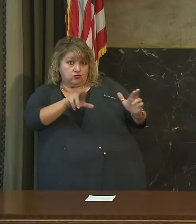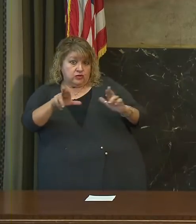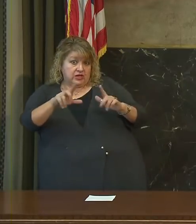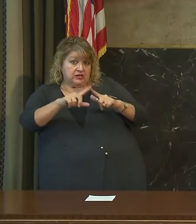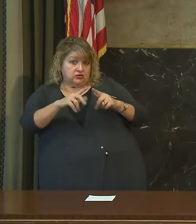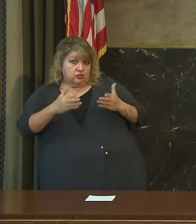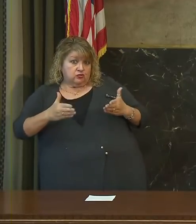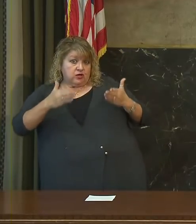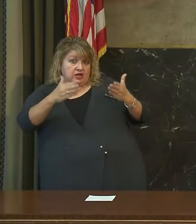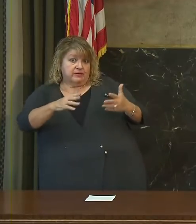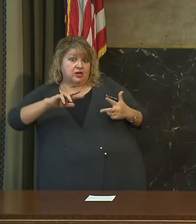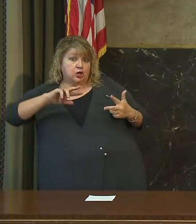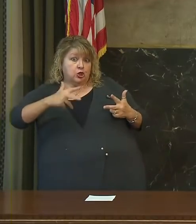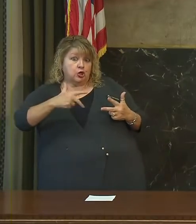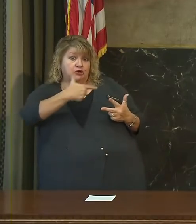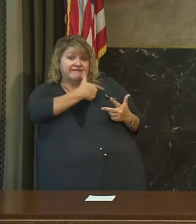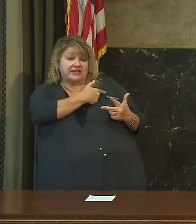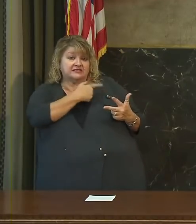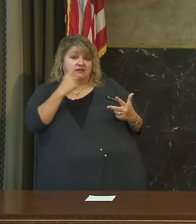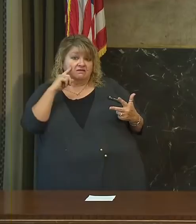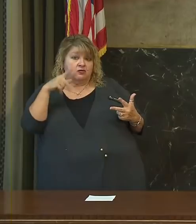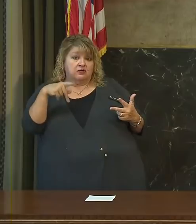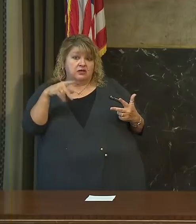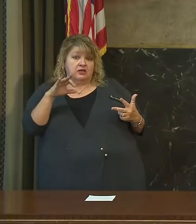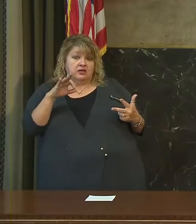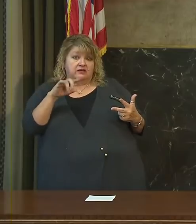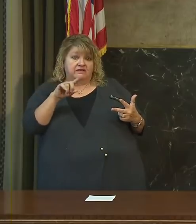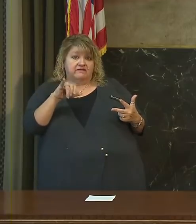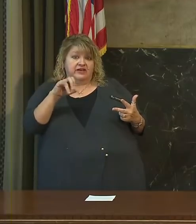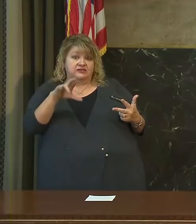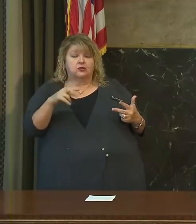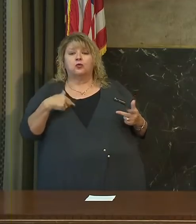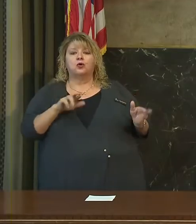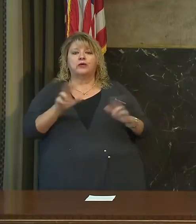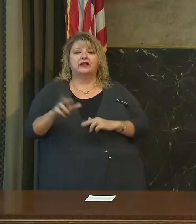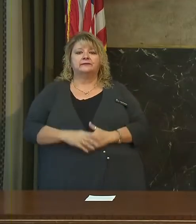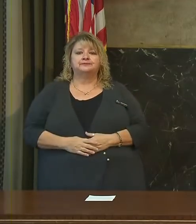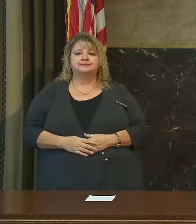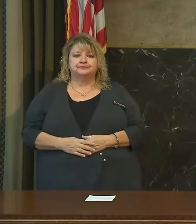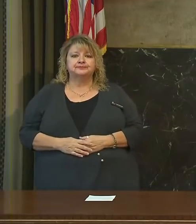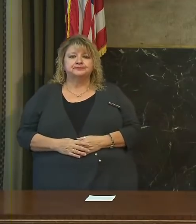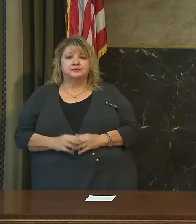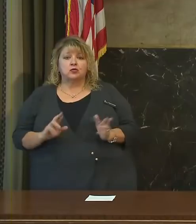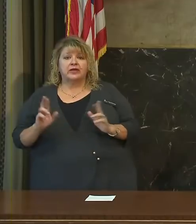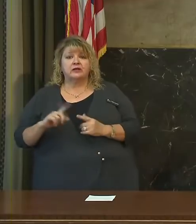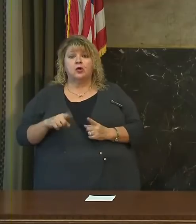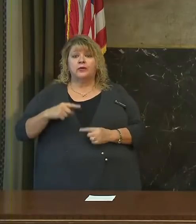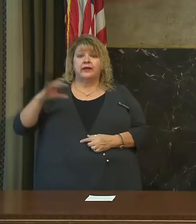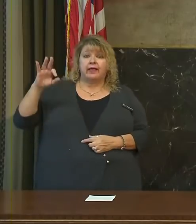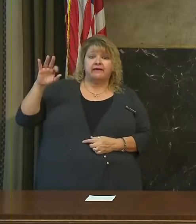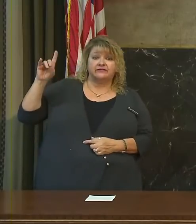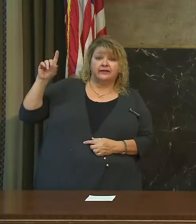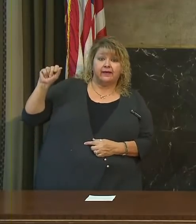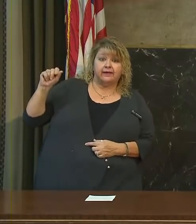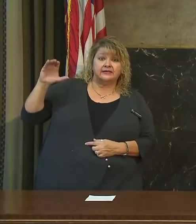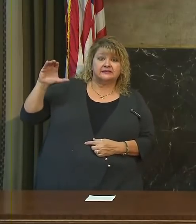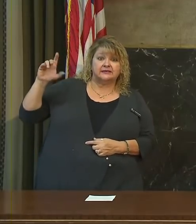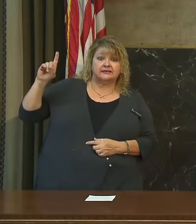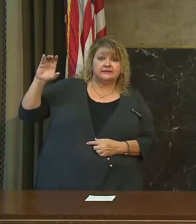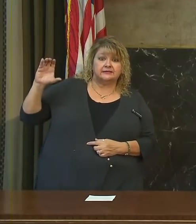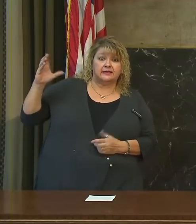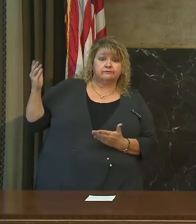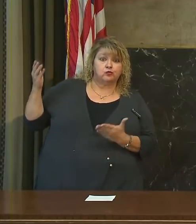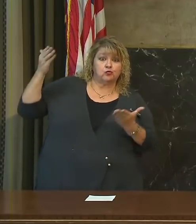and distribute the vaccine once it's authorized? Yeah, very ready once the FDA and the CDC respectively authorize